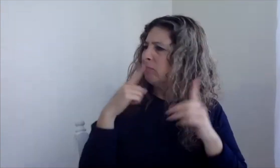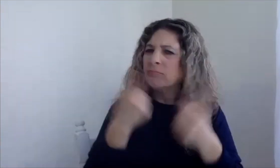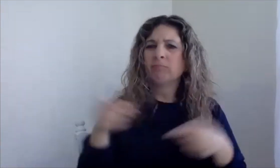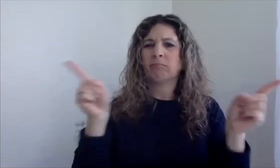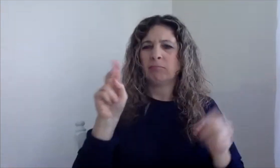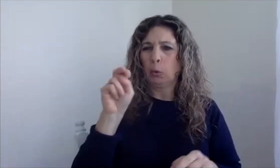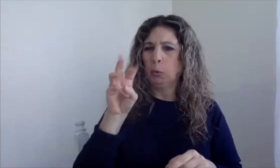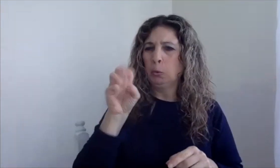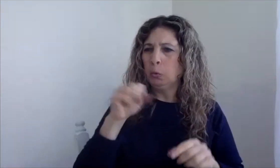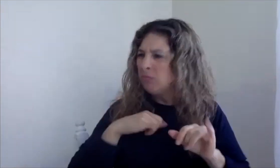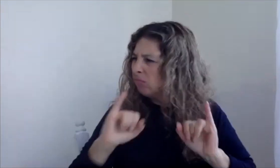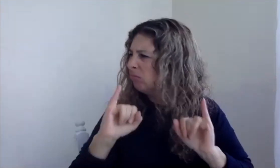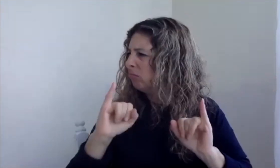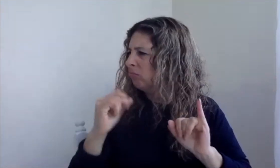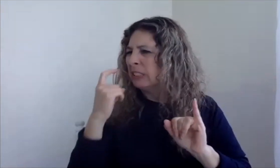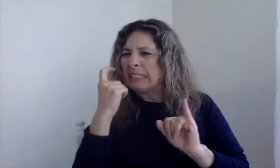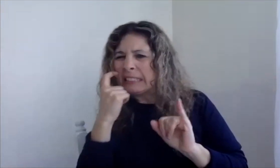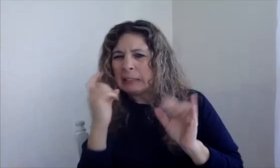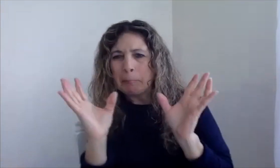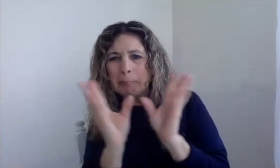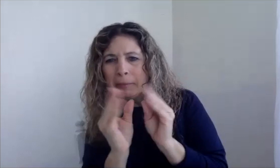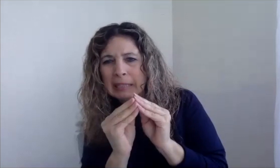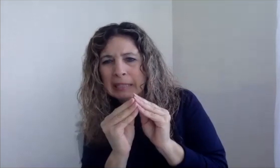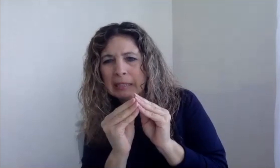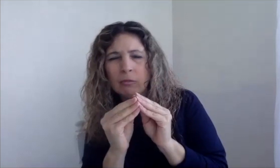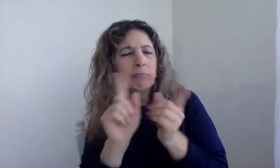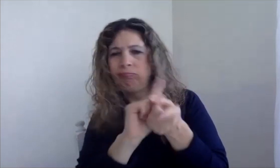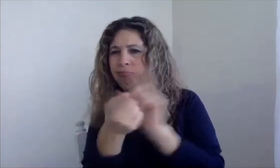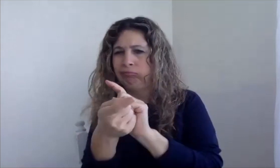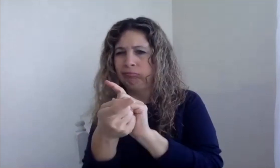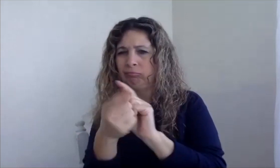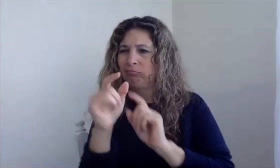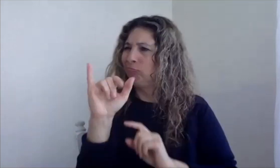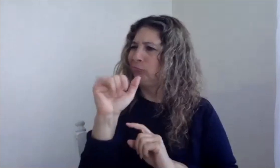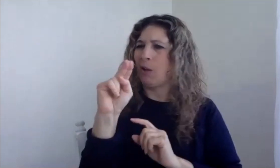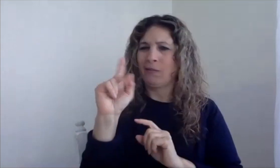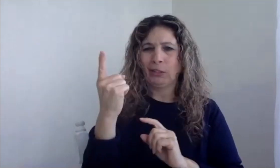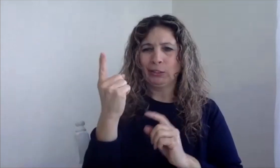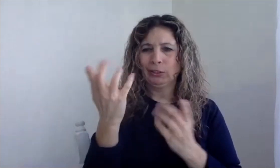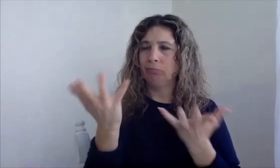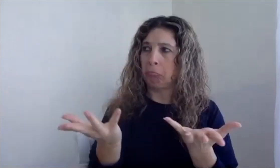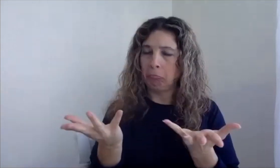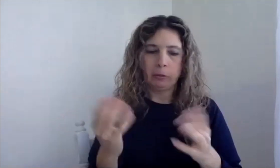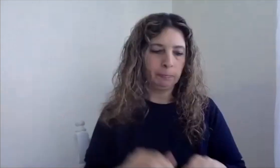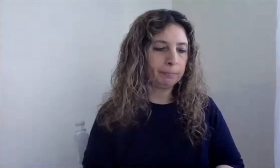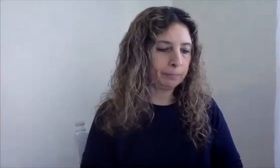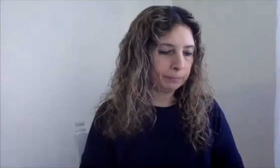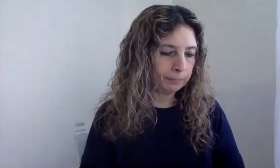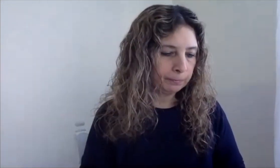That really shocked us when that news was announced, because we had just had this meeting where she explained what his title was, and then